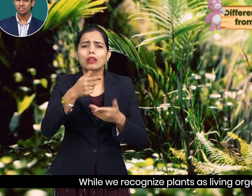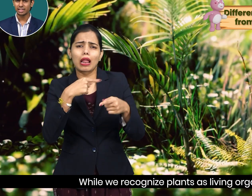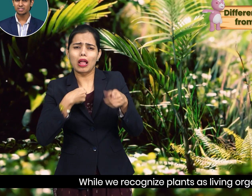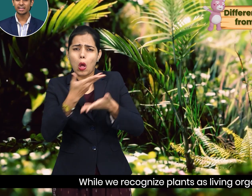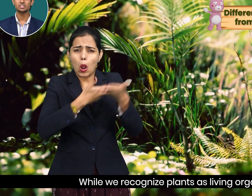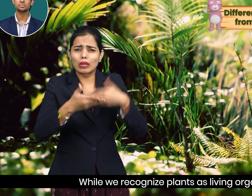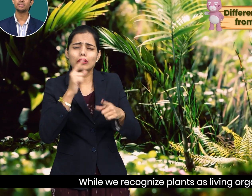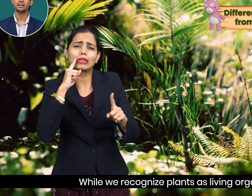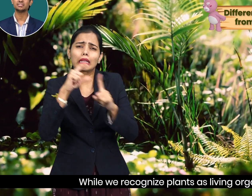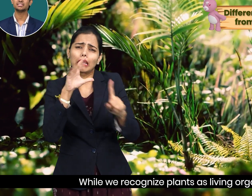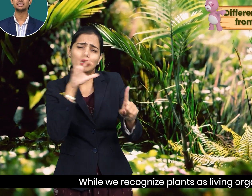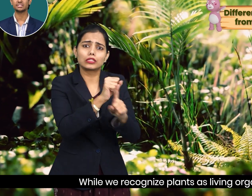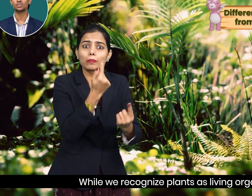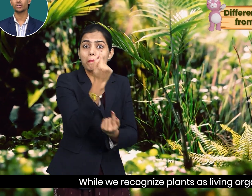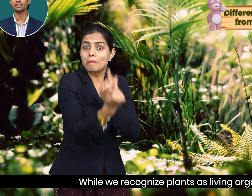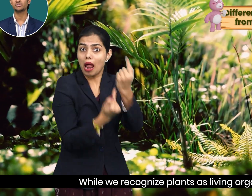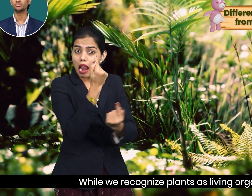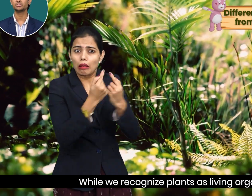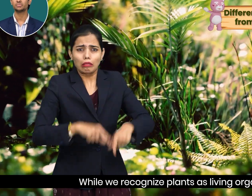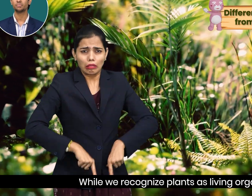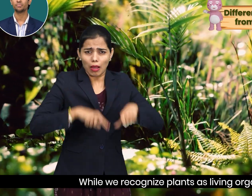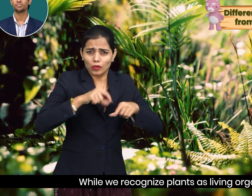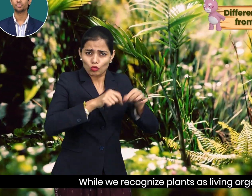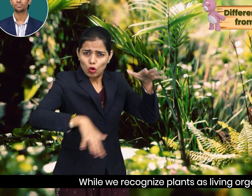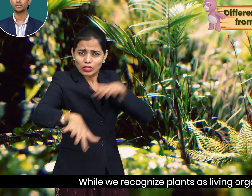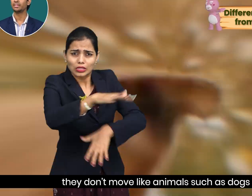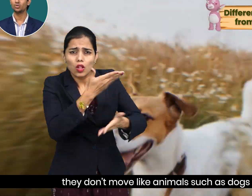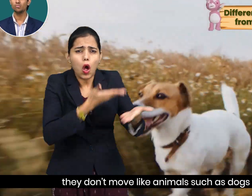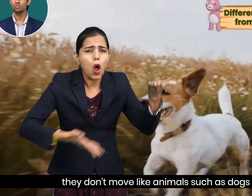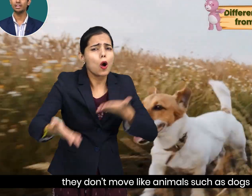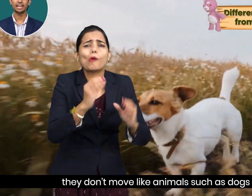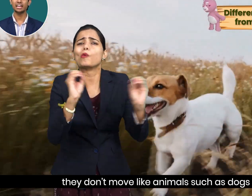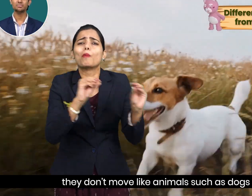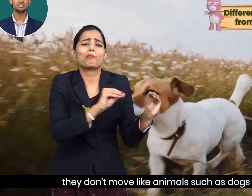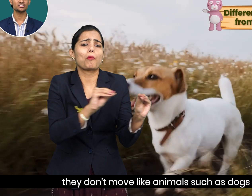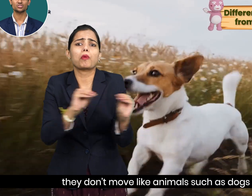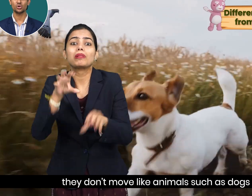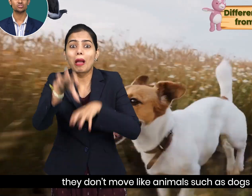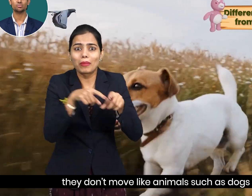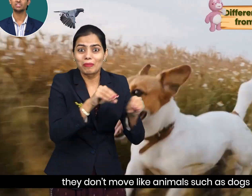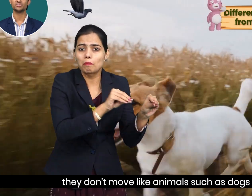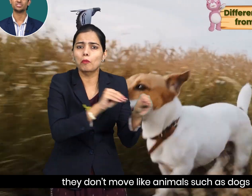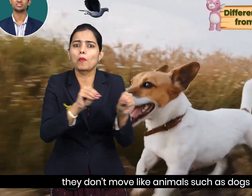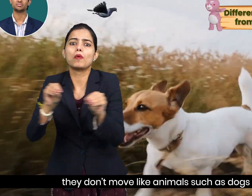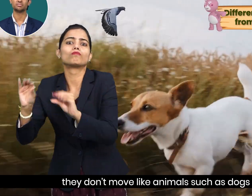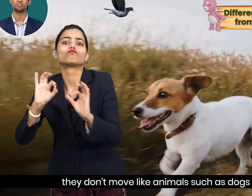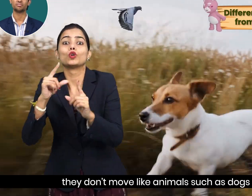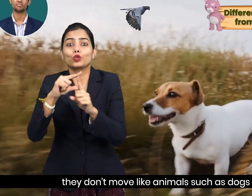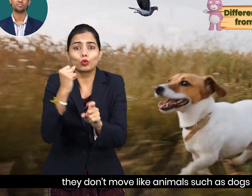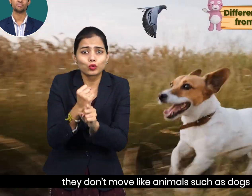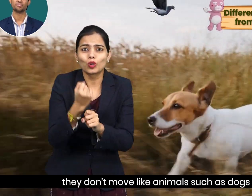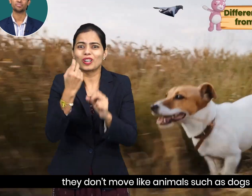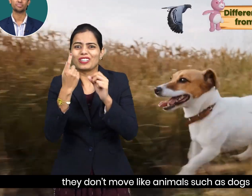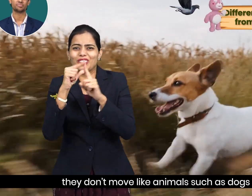While we recognize plants as living organisms, they don't move like animals such as dogs or pigeons.